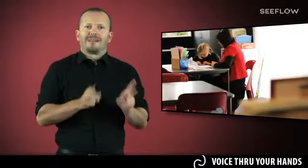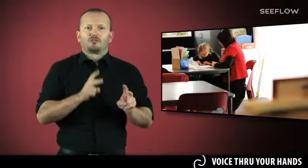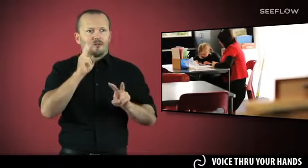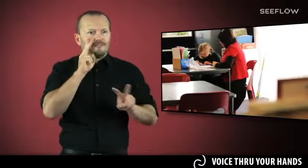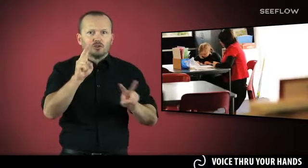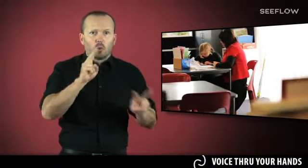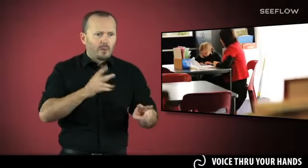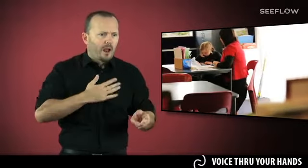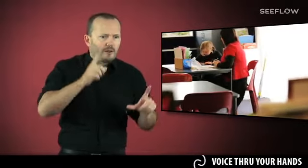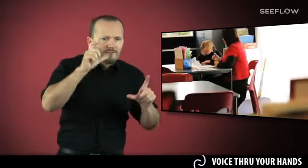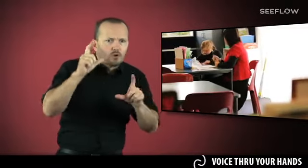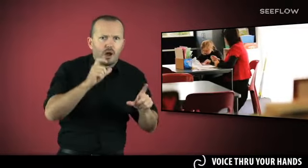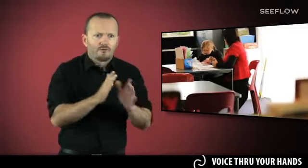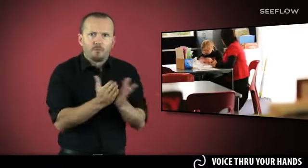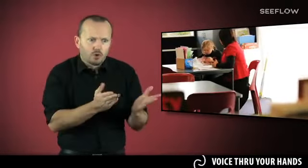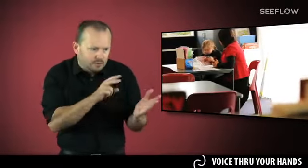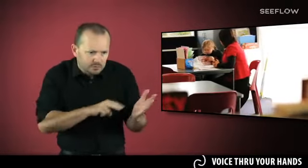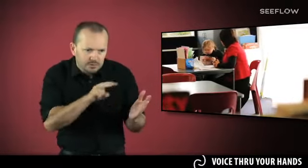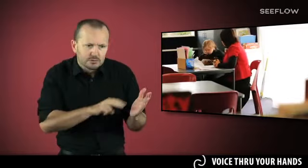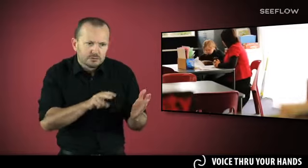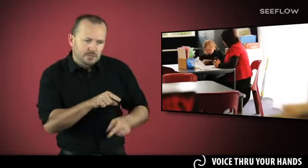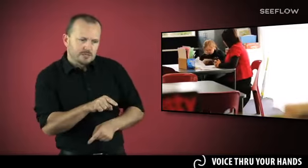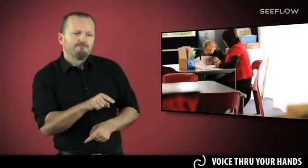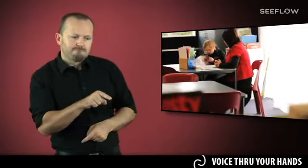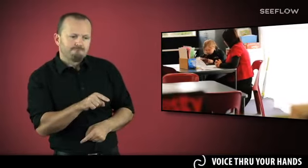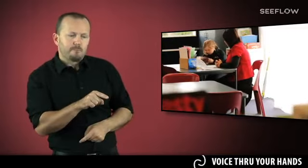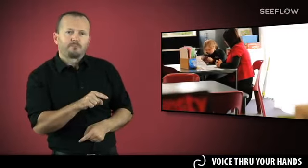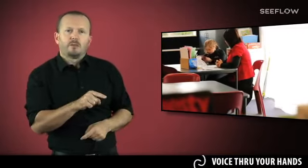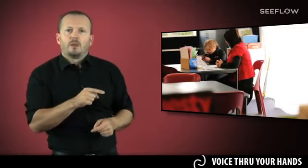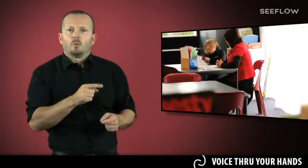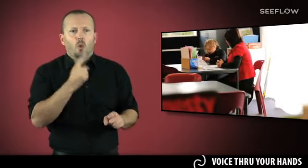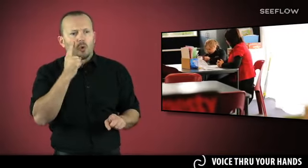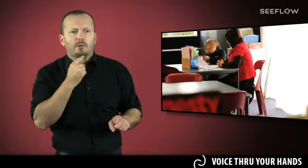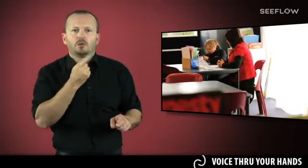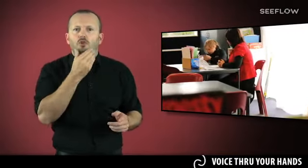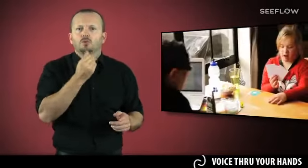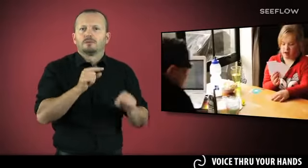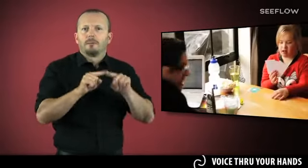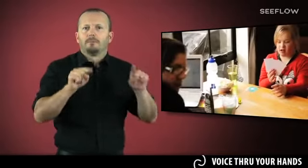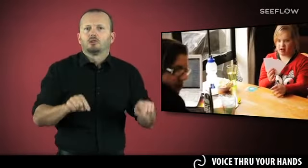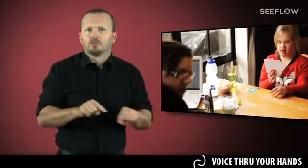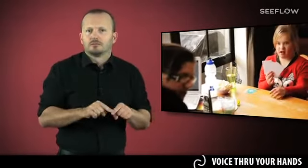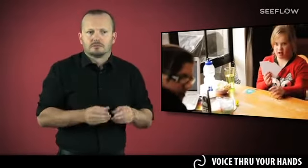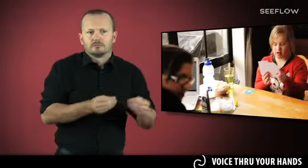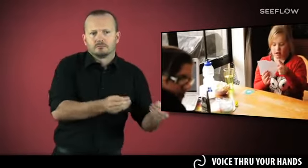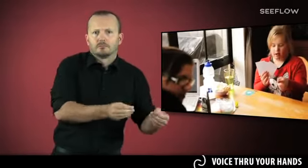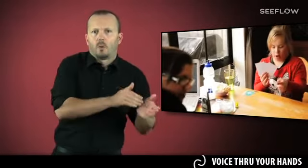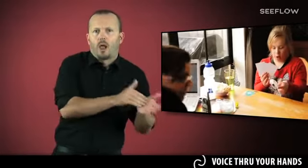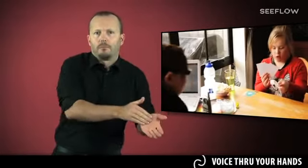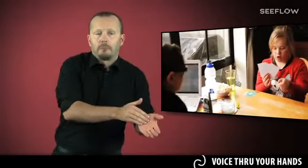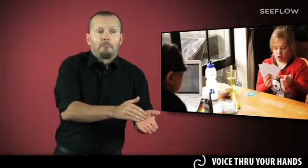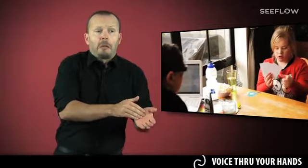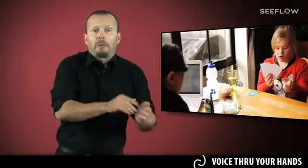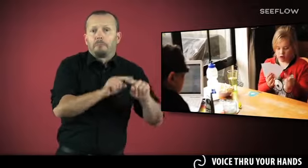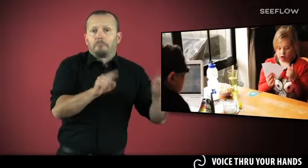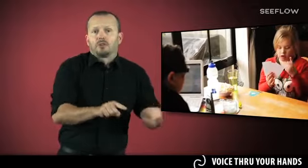look at photographs and enjoy books and things like that, then we'd look at using some pictures to help them understand about different things. They may then use some sign